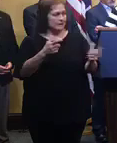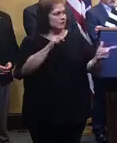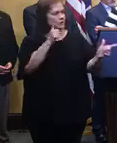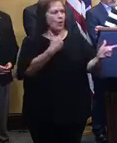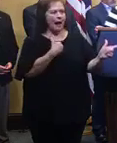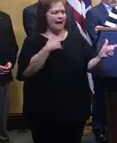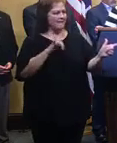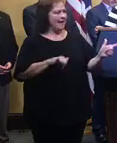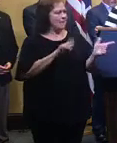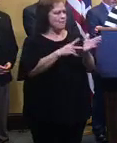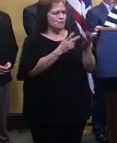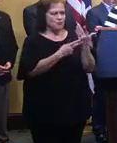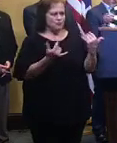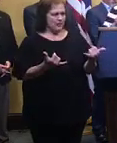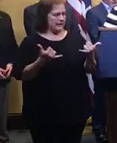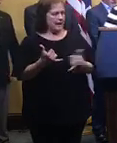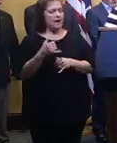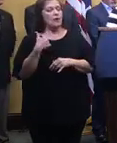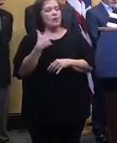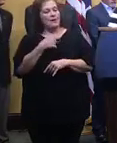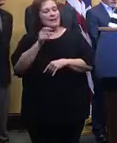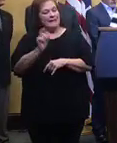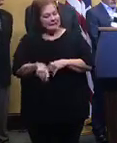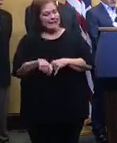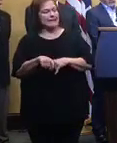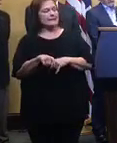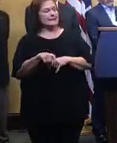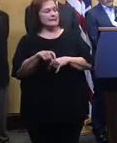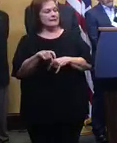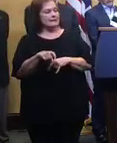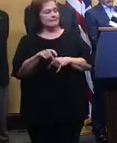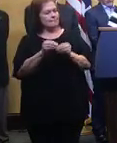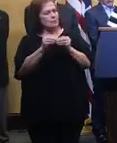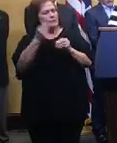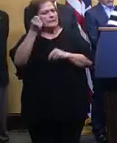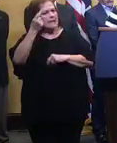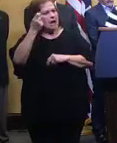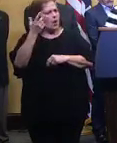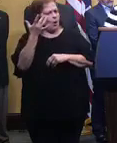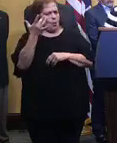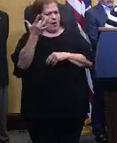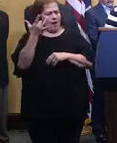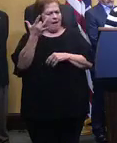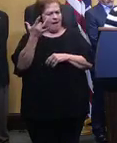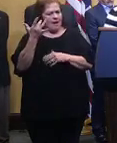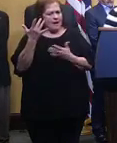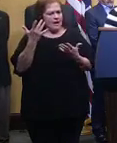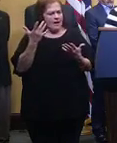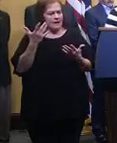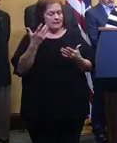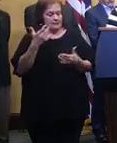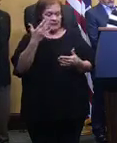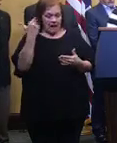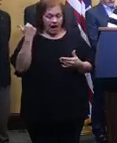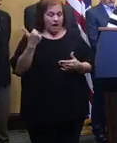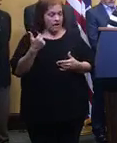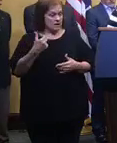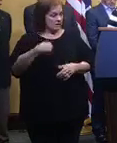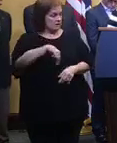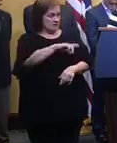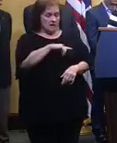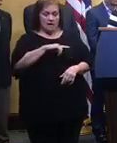that, and so we need to understand that while we're standing here, we're under a warning